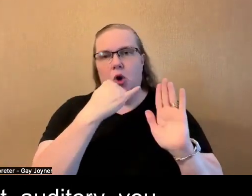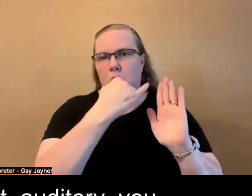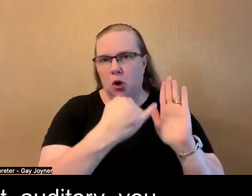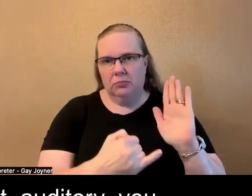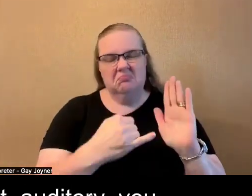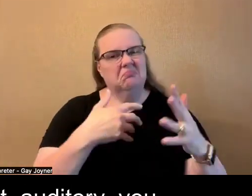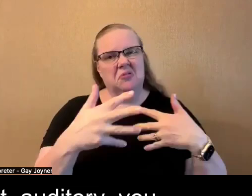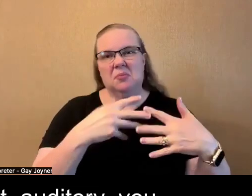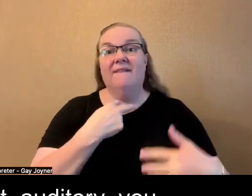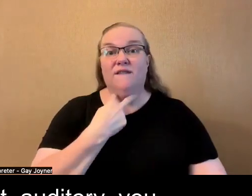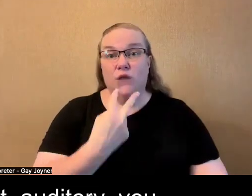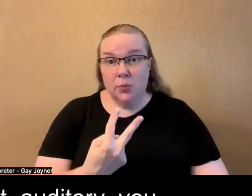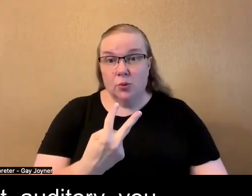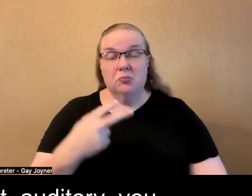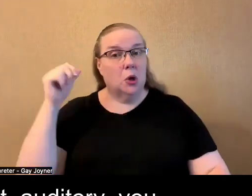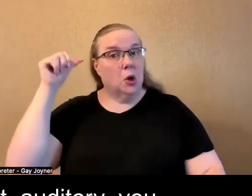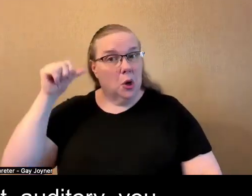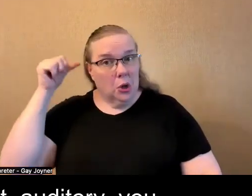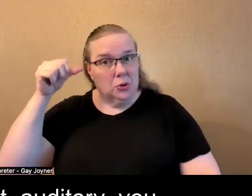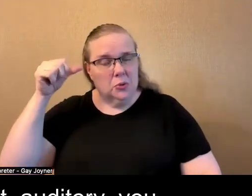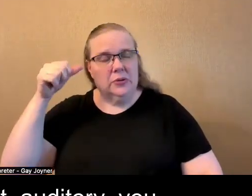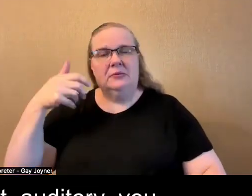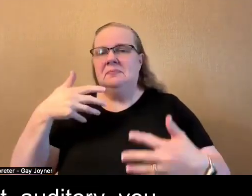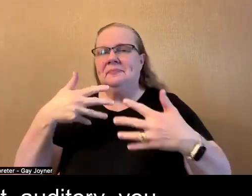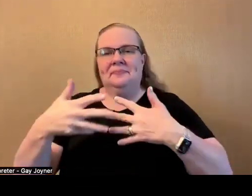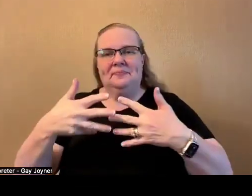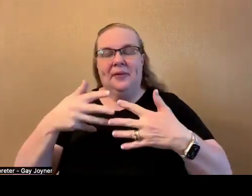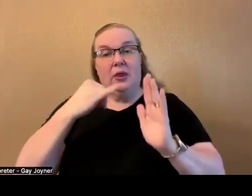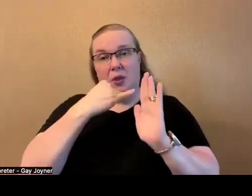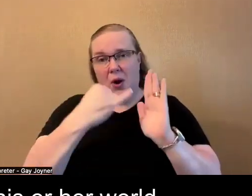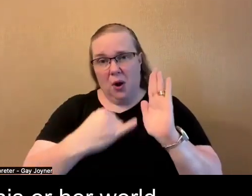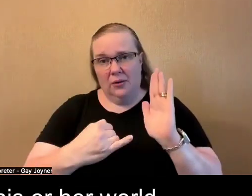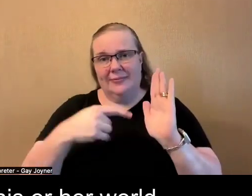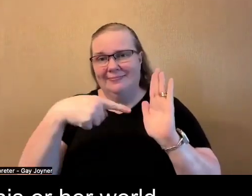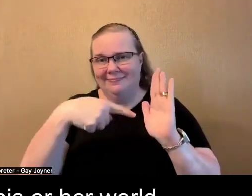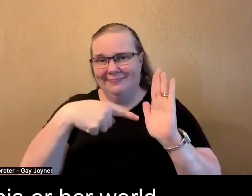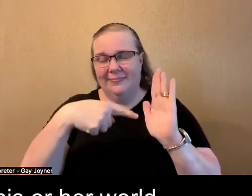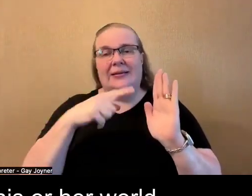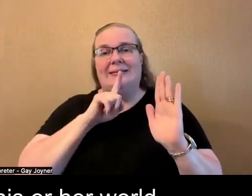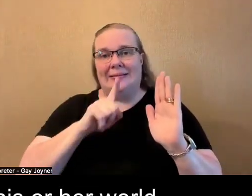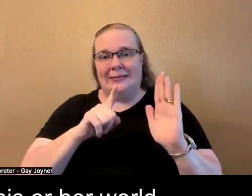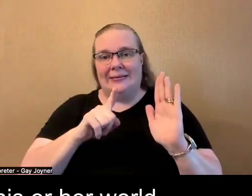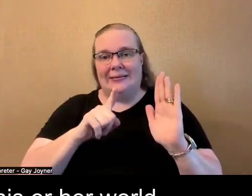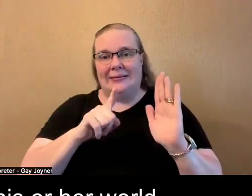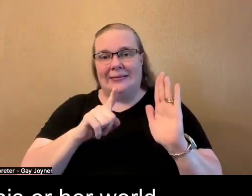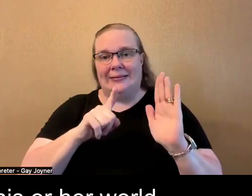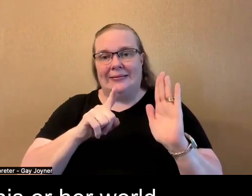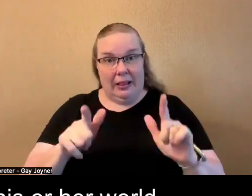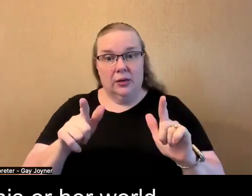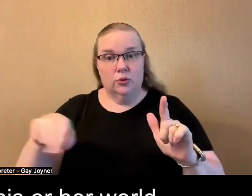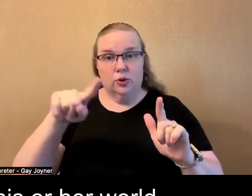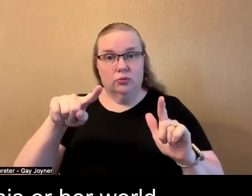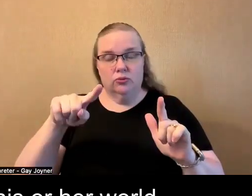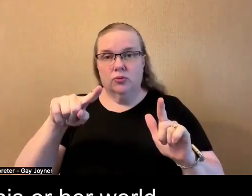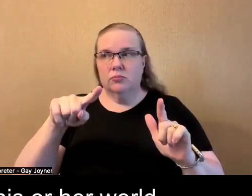art, whether it's visual art, it's auditory. The artist is allowing you in to his